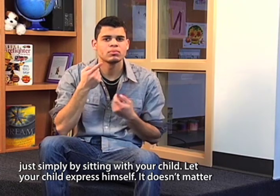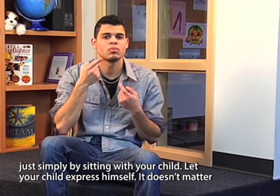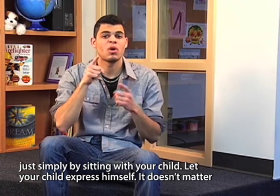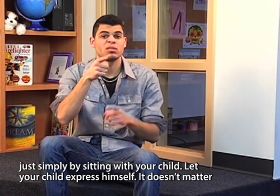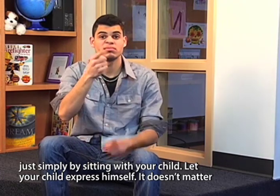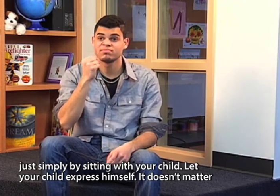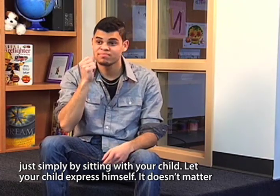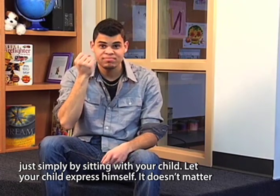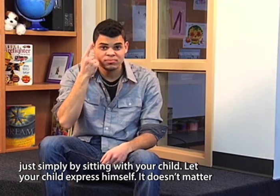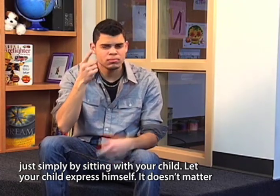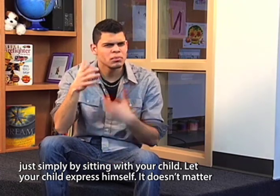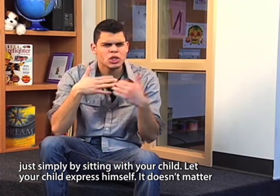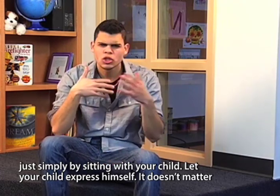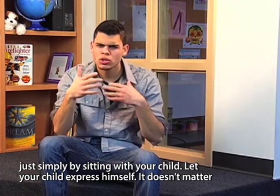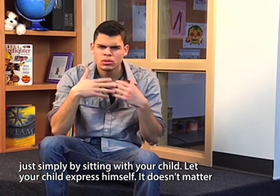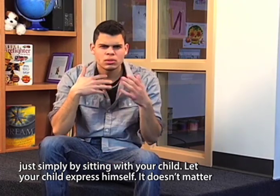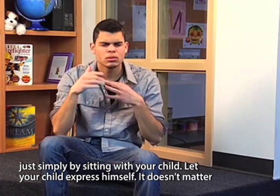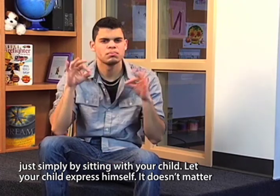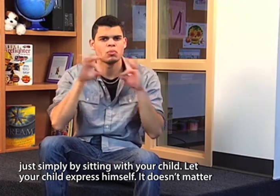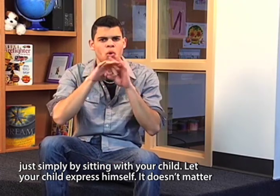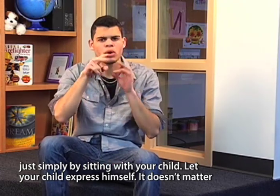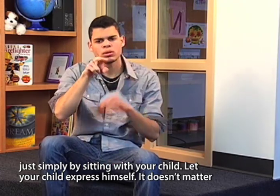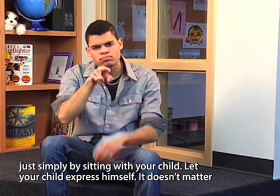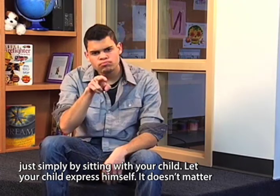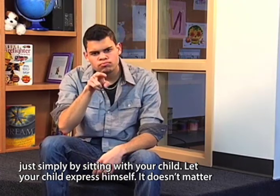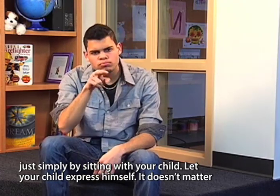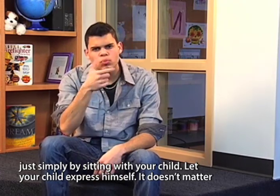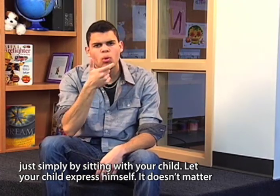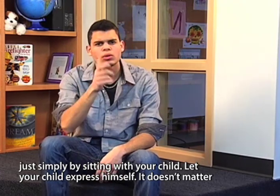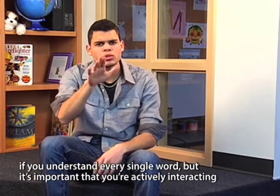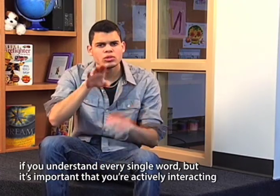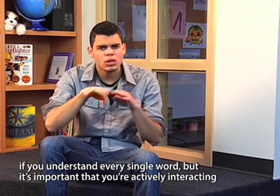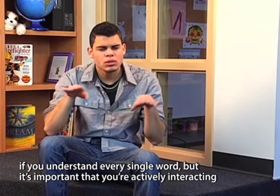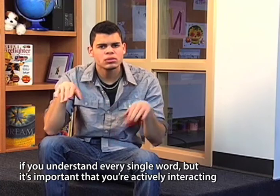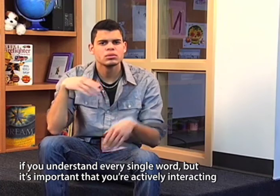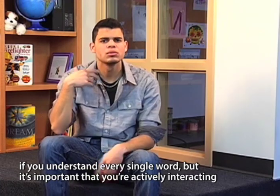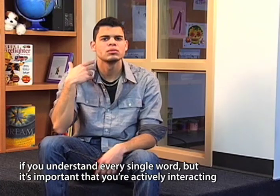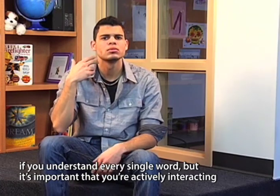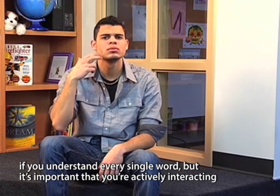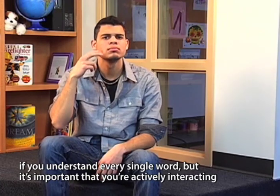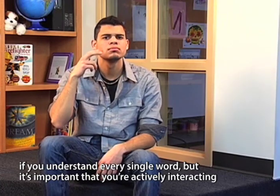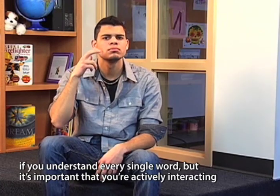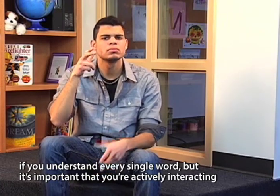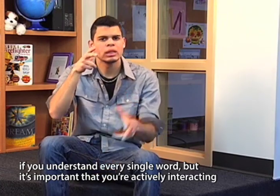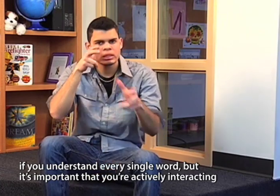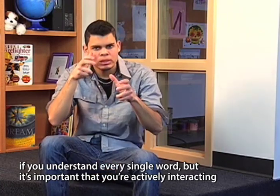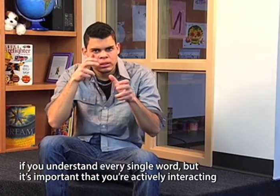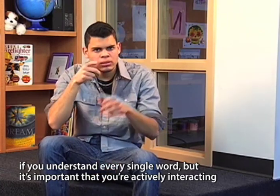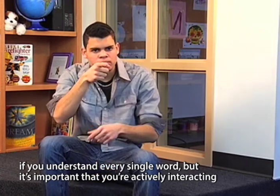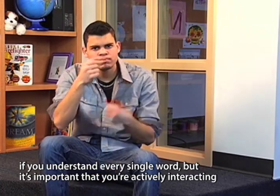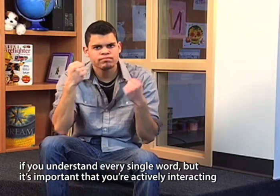Let your child express himself. It doesn't matter if you understand every single word, but it's important that